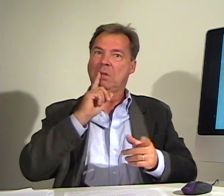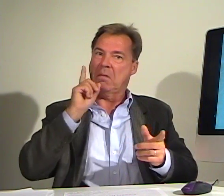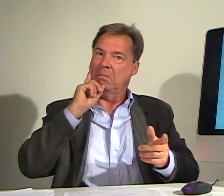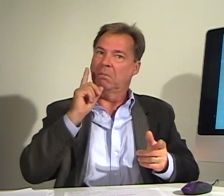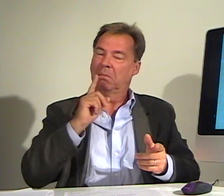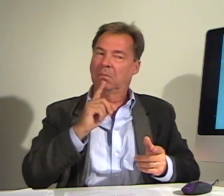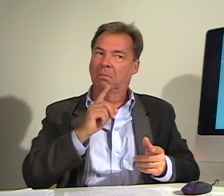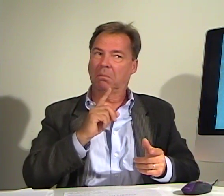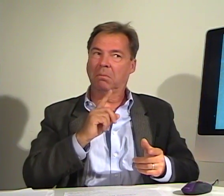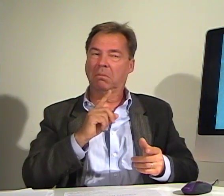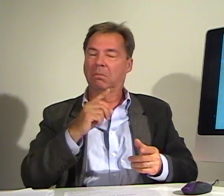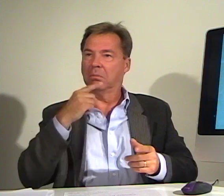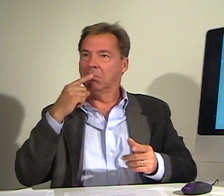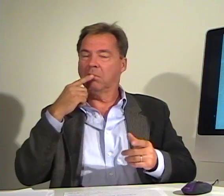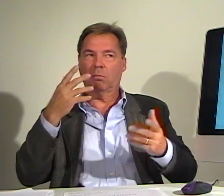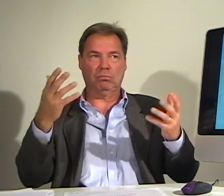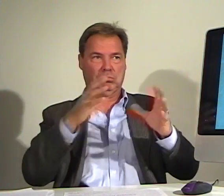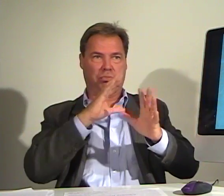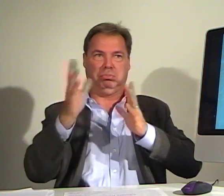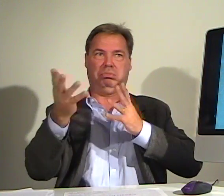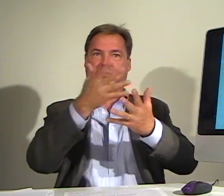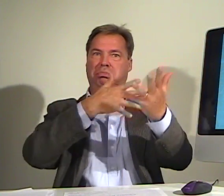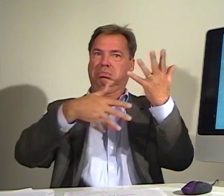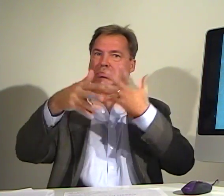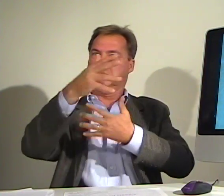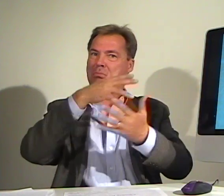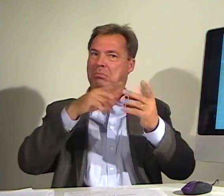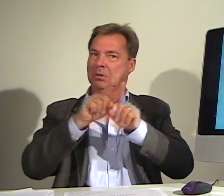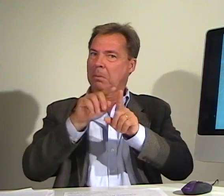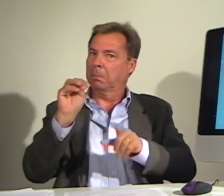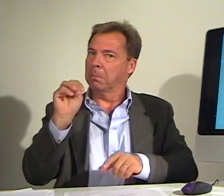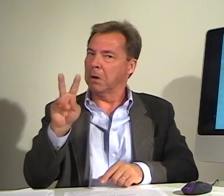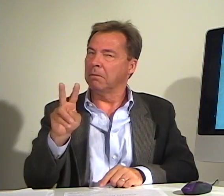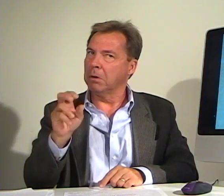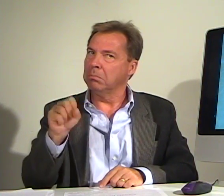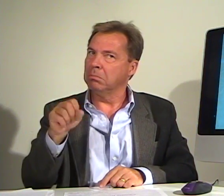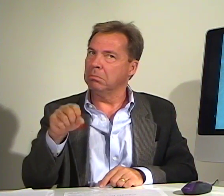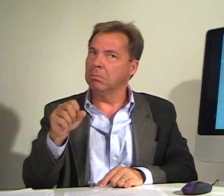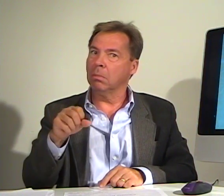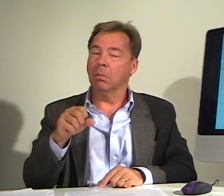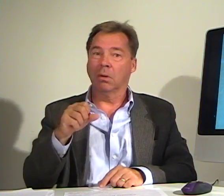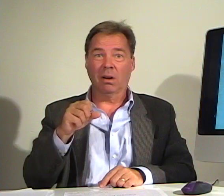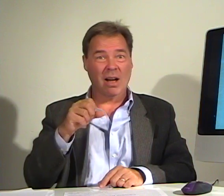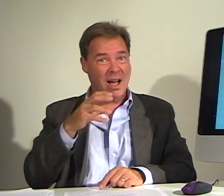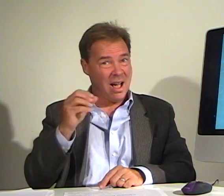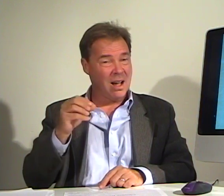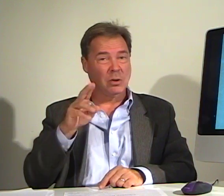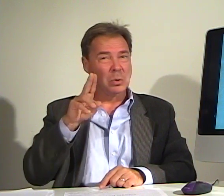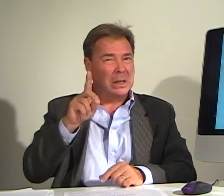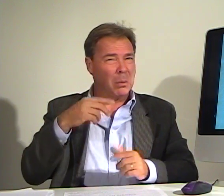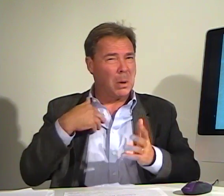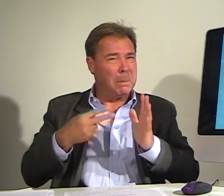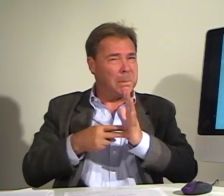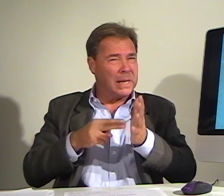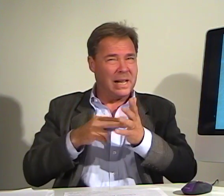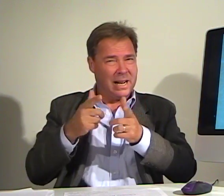is truly a benefit for both hearing and deaf people. Just as we saw in